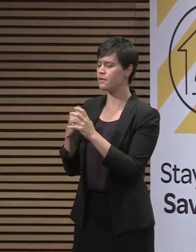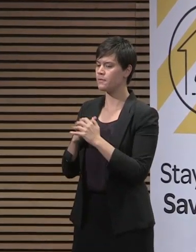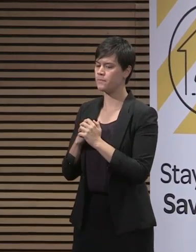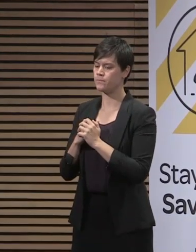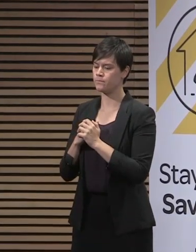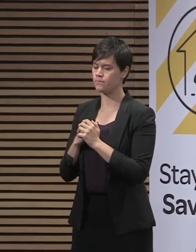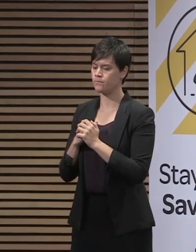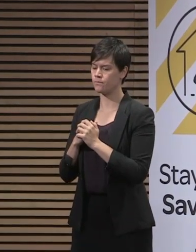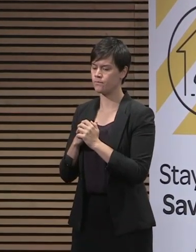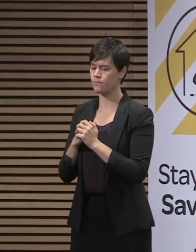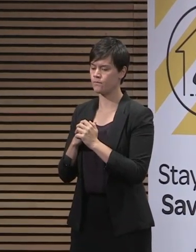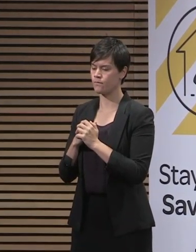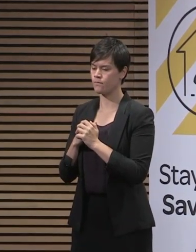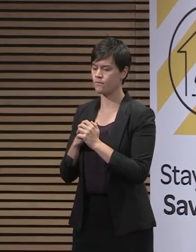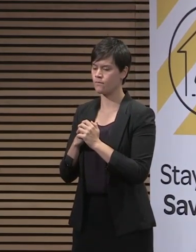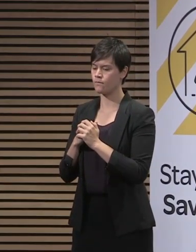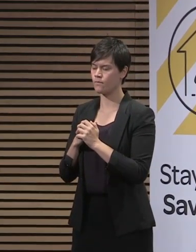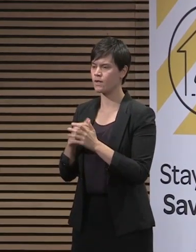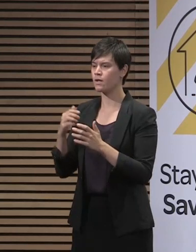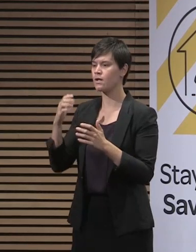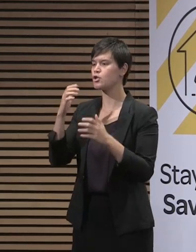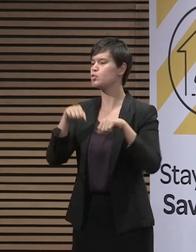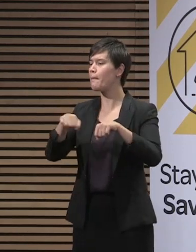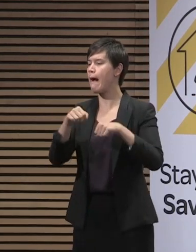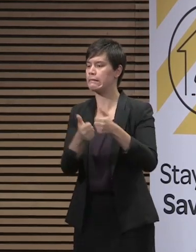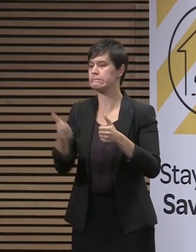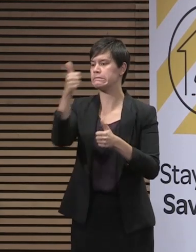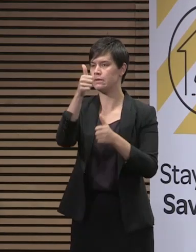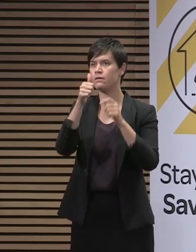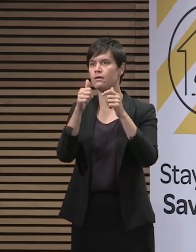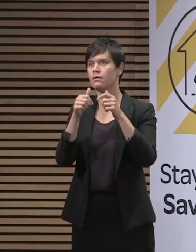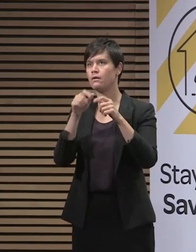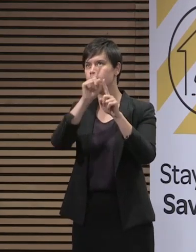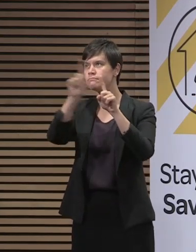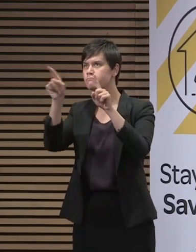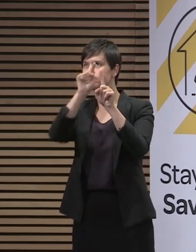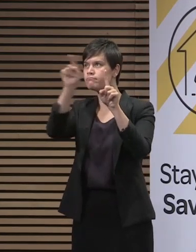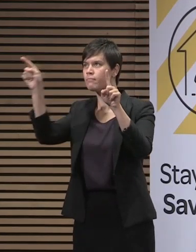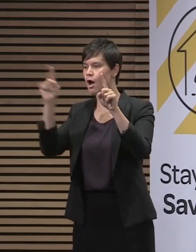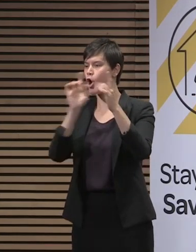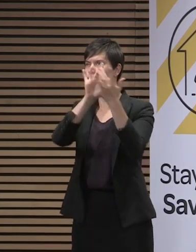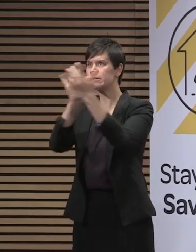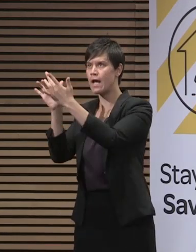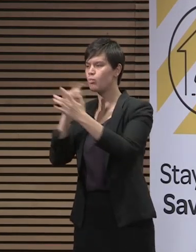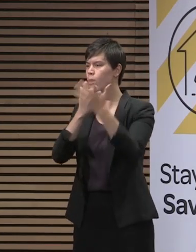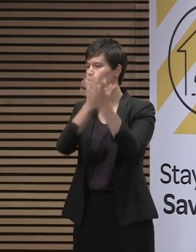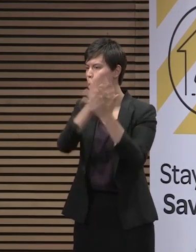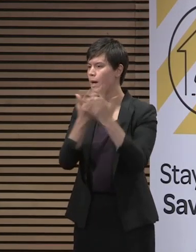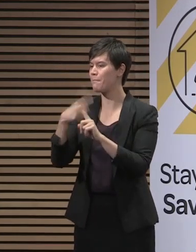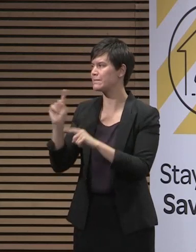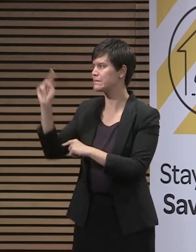with the CEs of the supermarket chains in New Zealand, and this is something we're likely to discuss with them also.